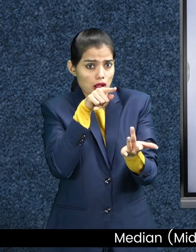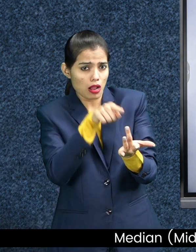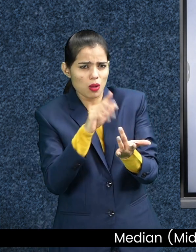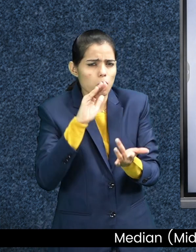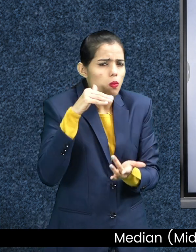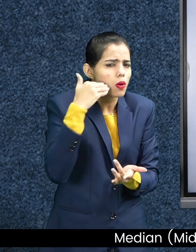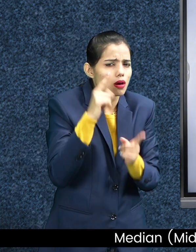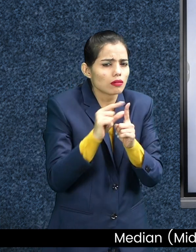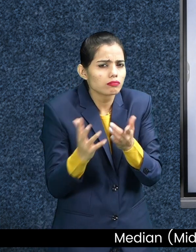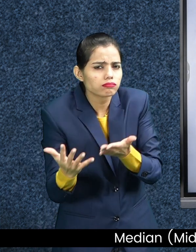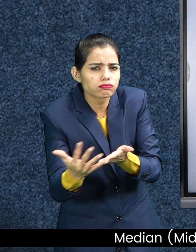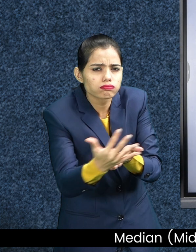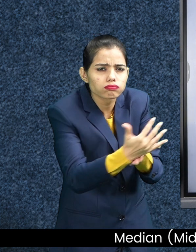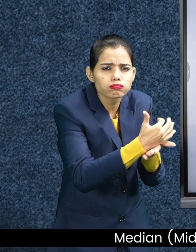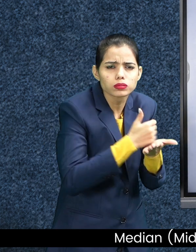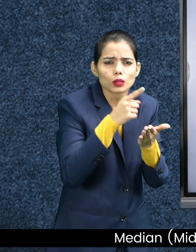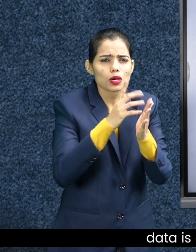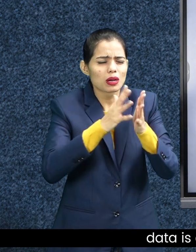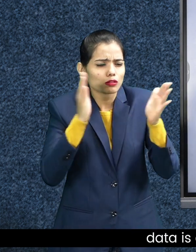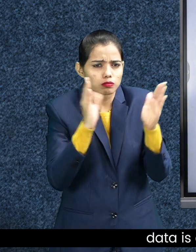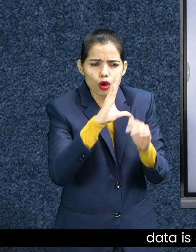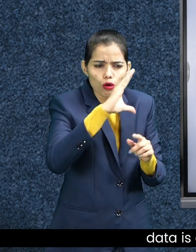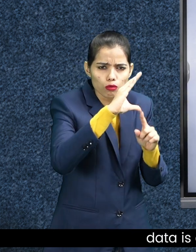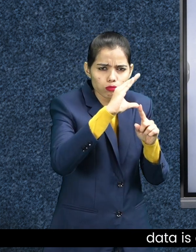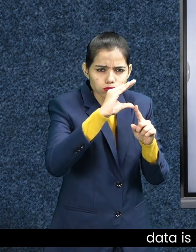The median is the middle value when data is arranged in